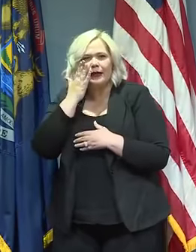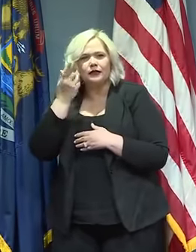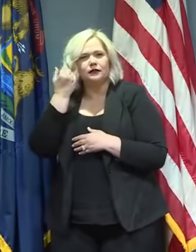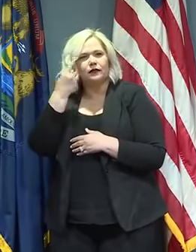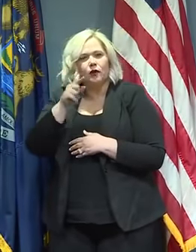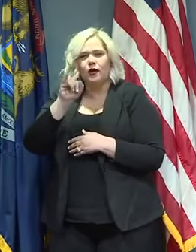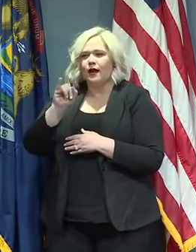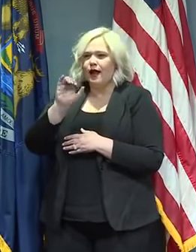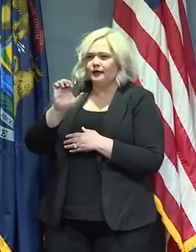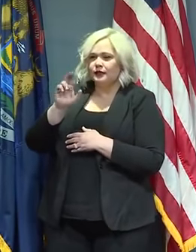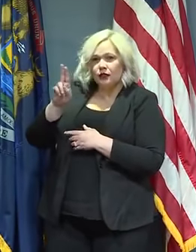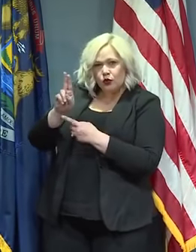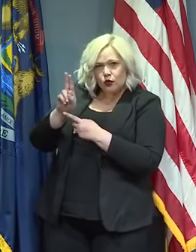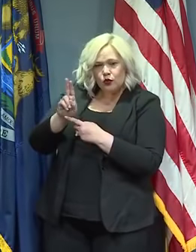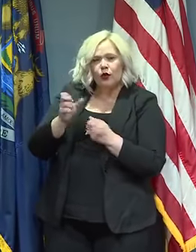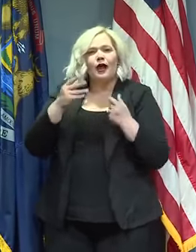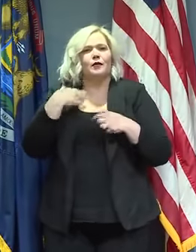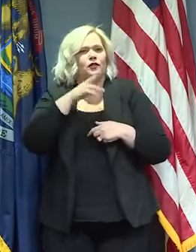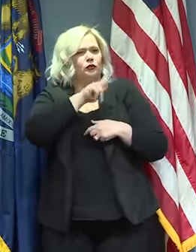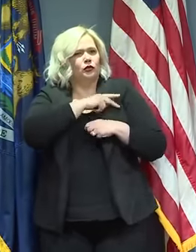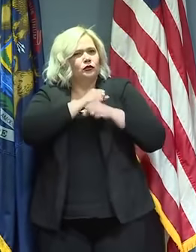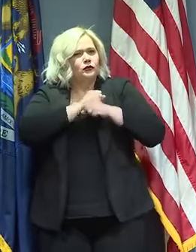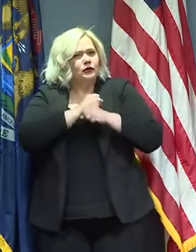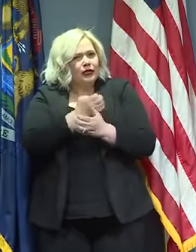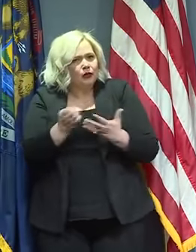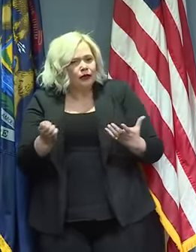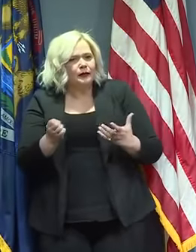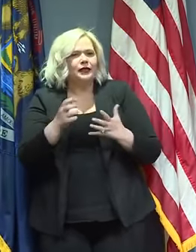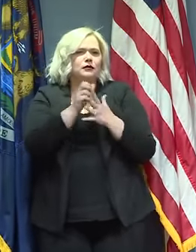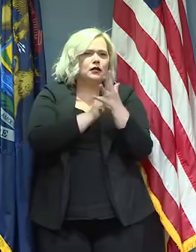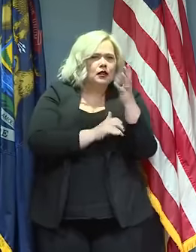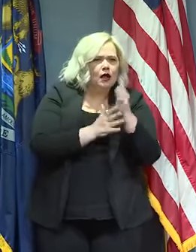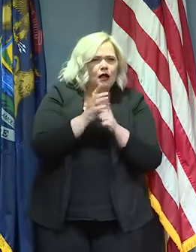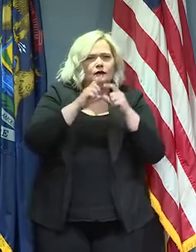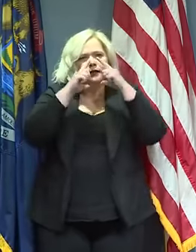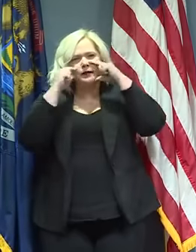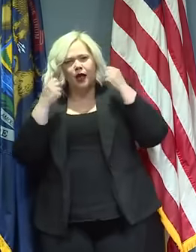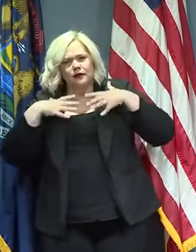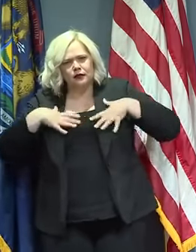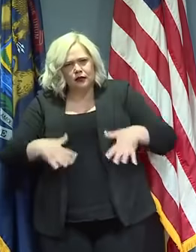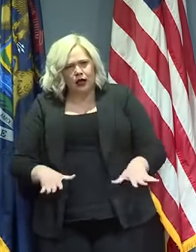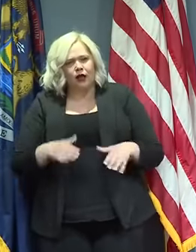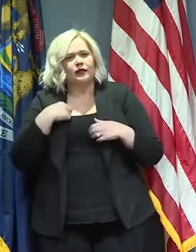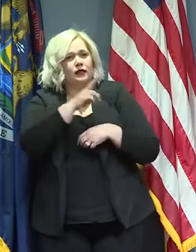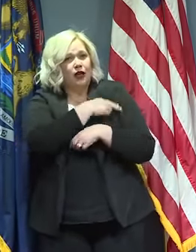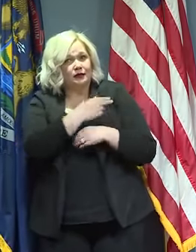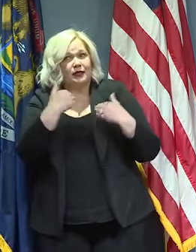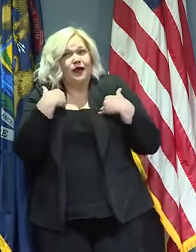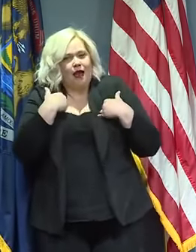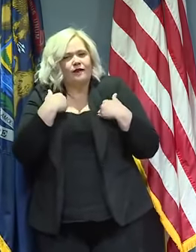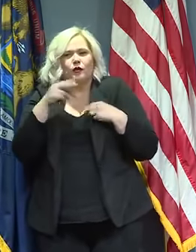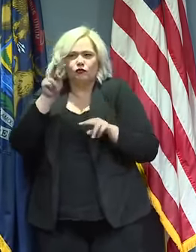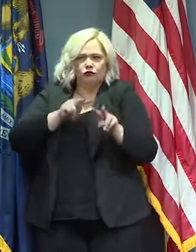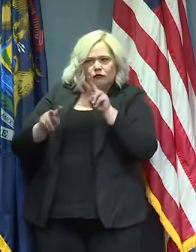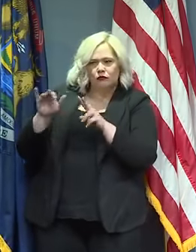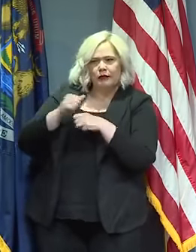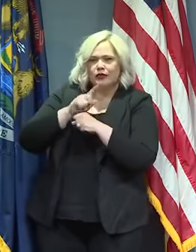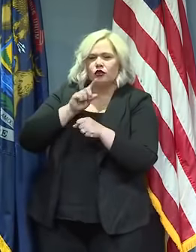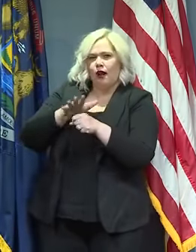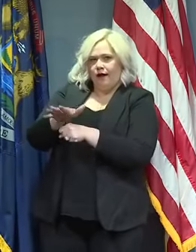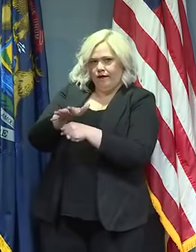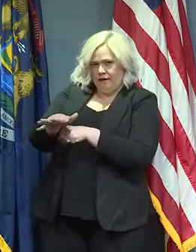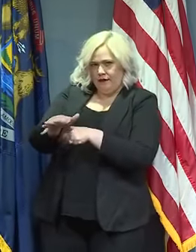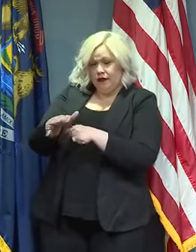filled and the amount of personal protective equipment like masks, gowns, and gloves that our hospitals have. Currently, it appears